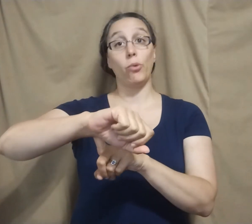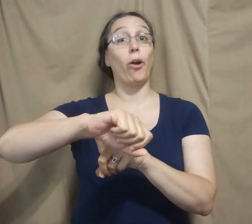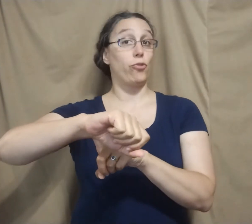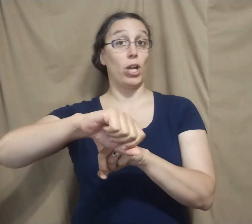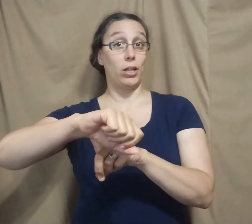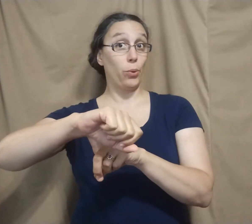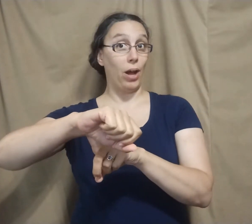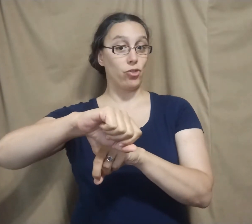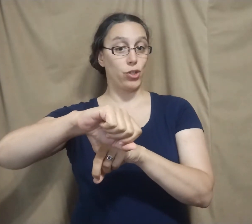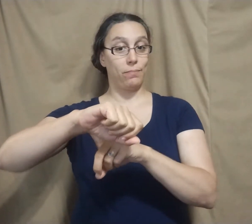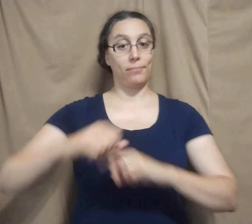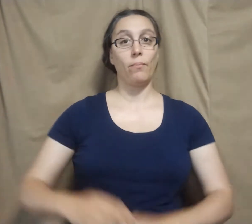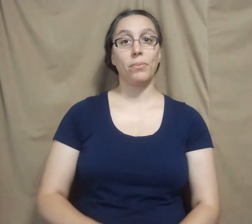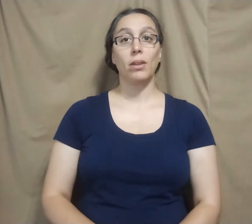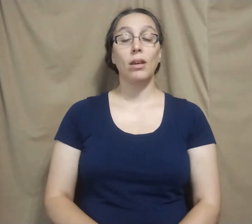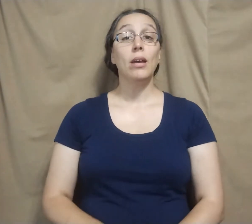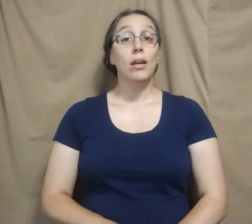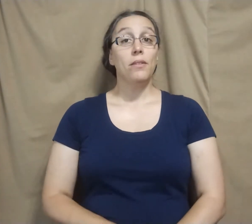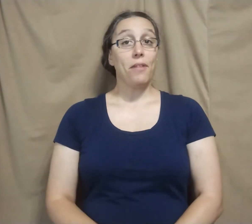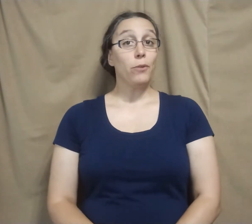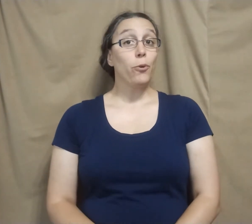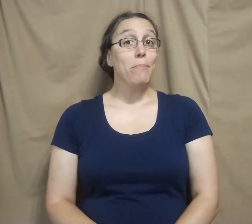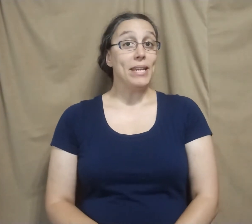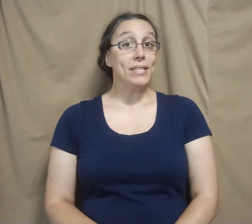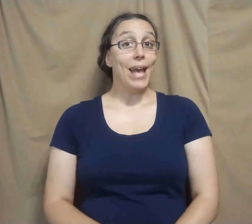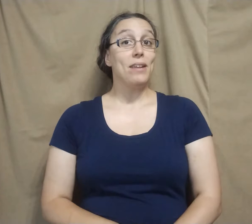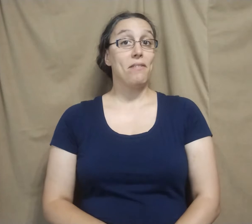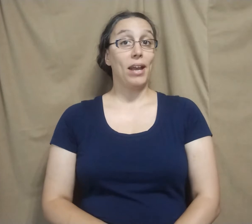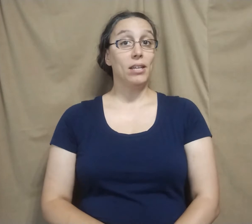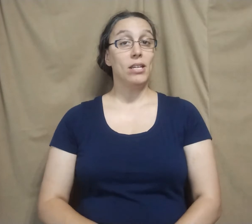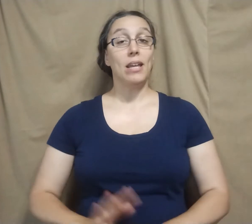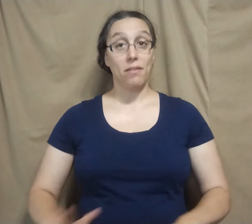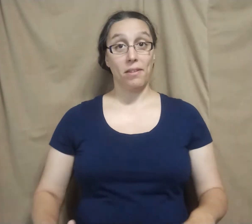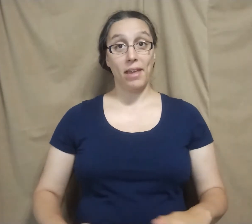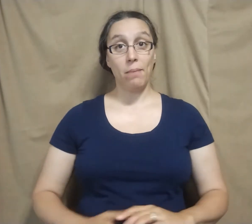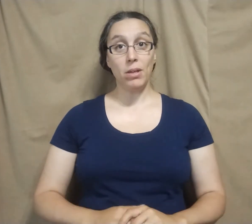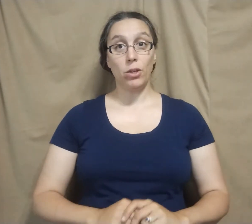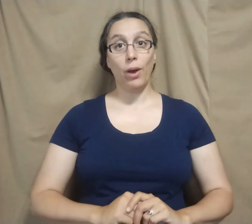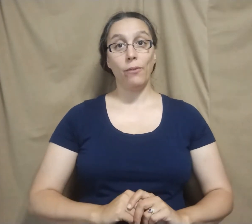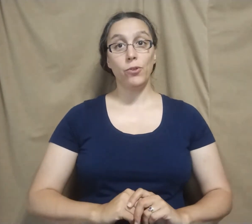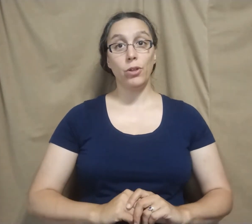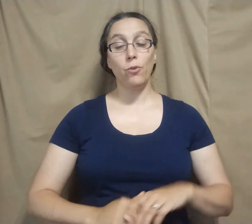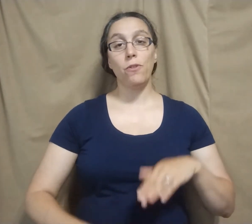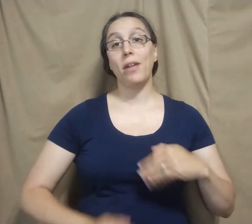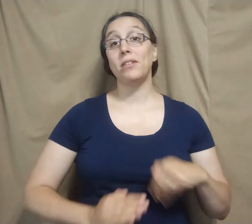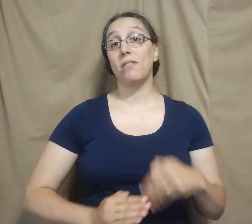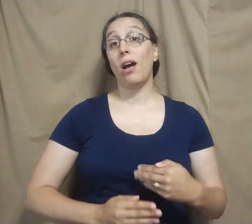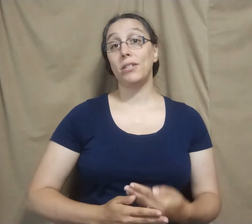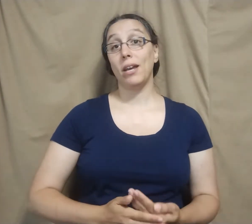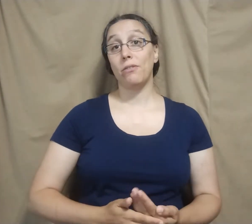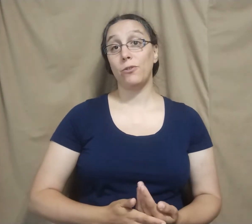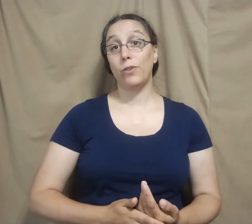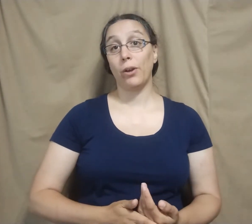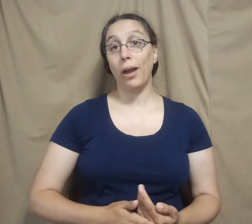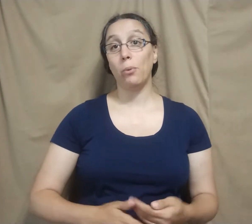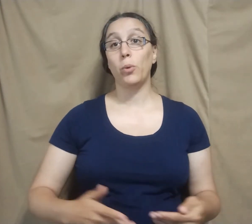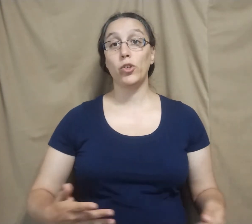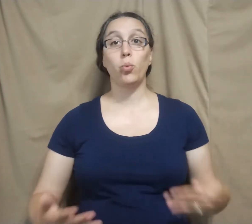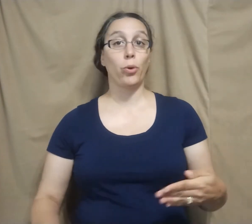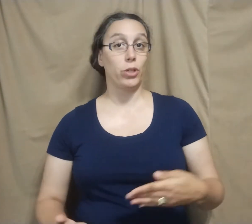are checking your watch. The sign for minute and second is the same. You have to use sentence context to figure out which word you